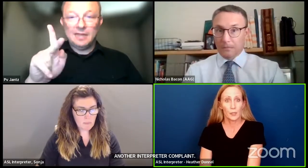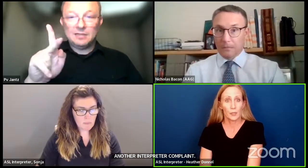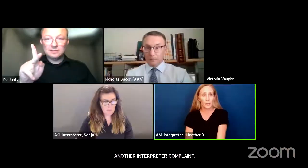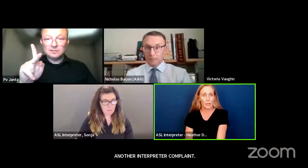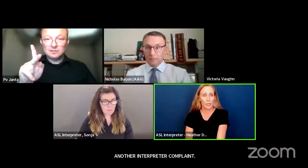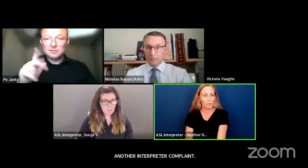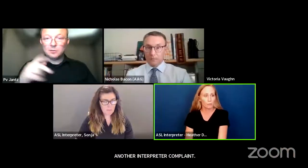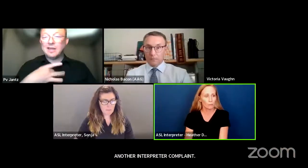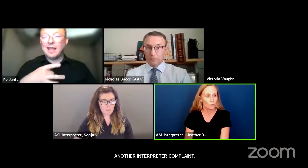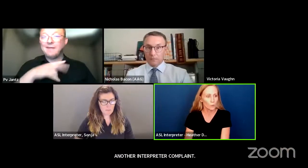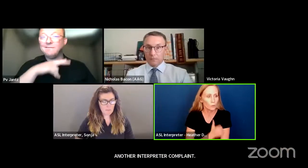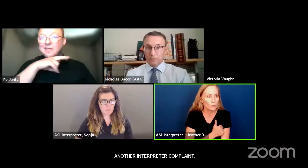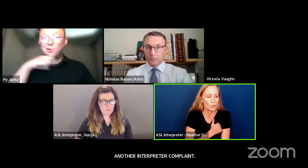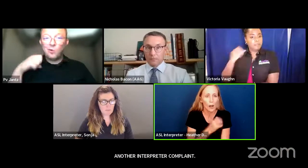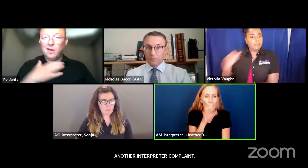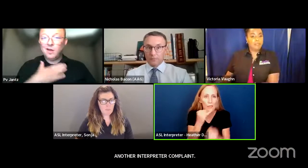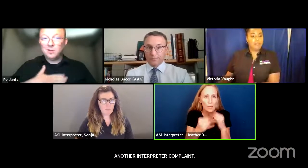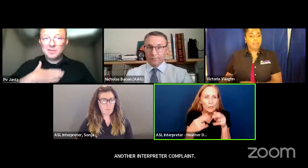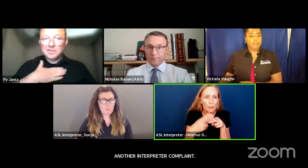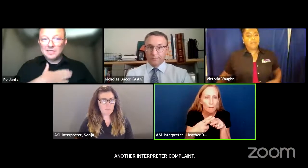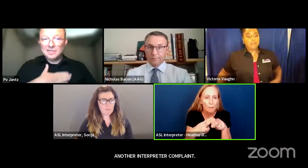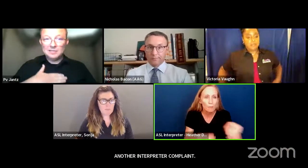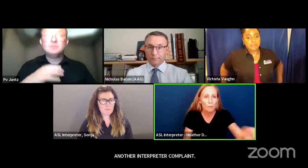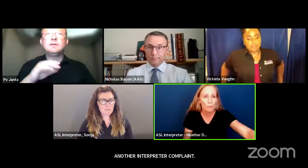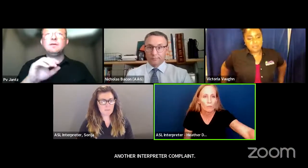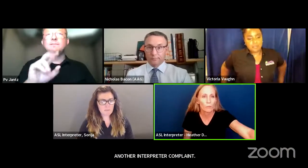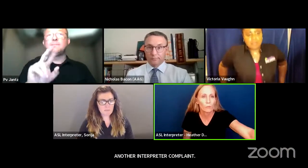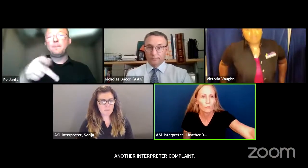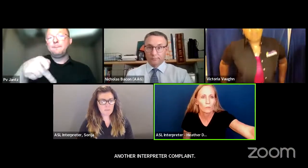is Cecilia